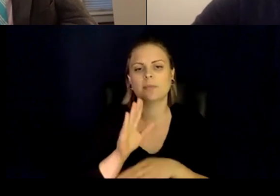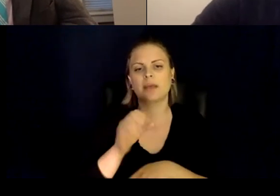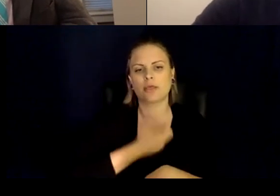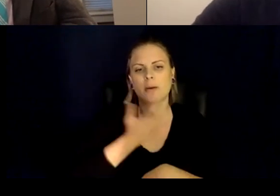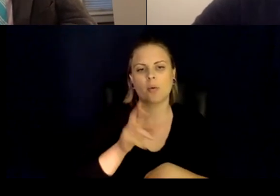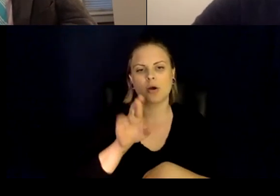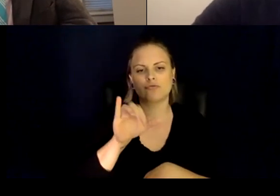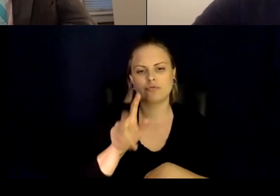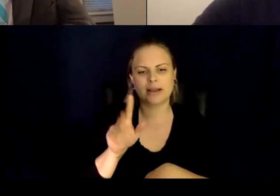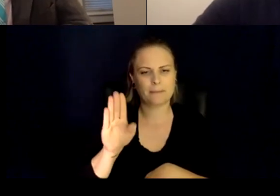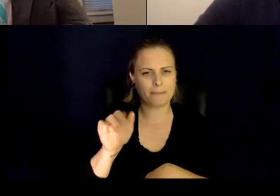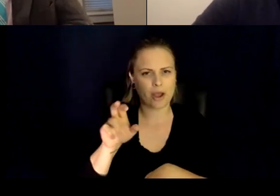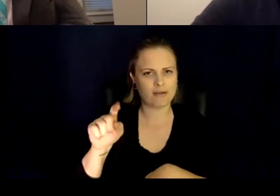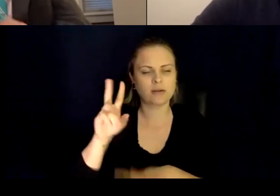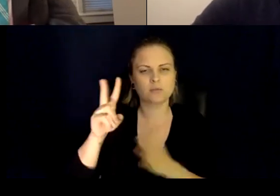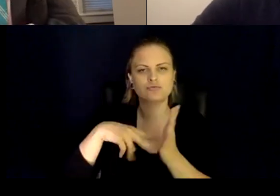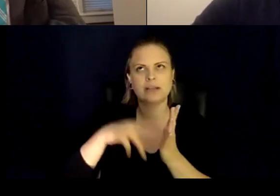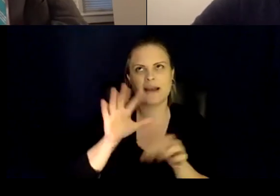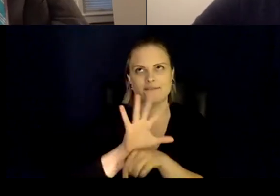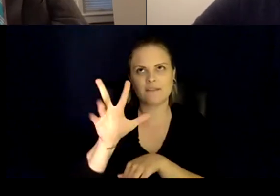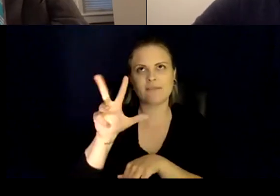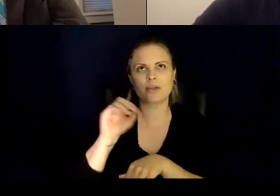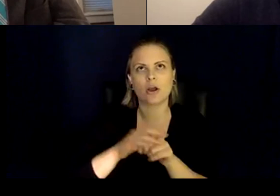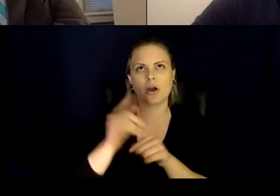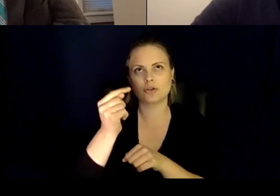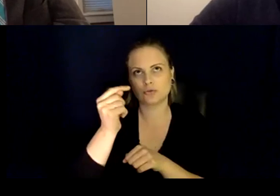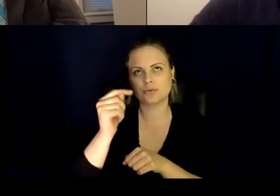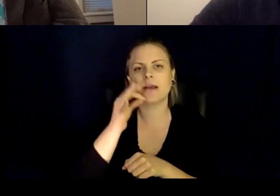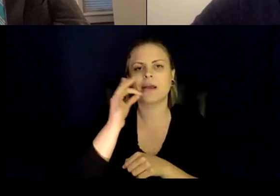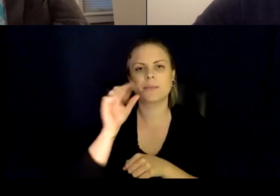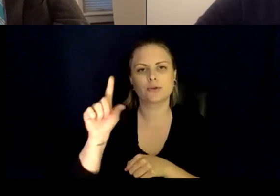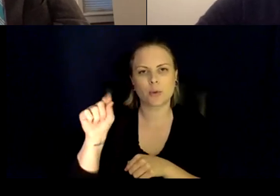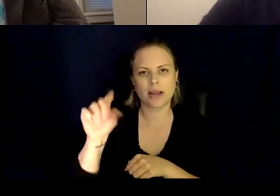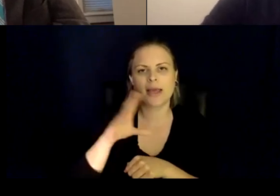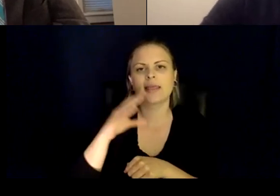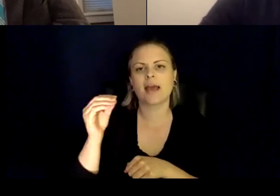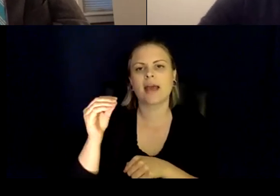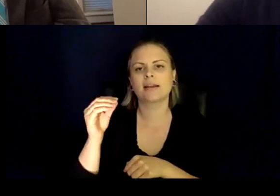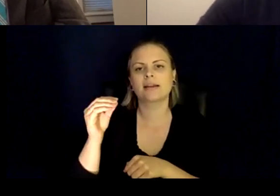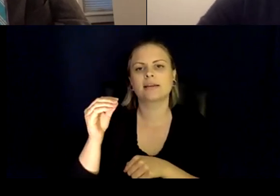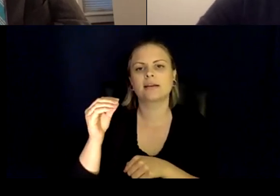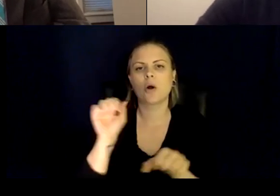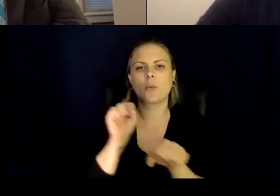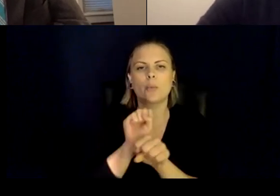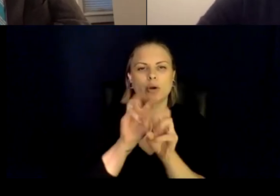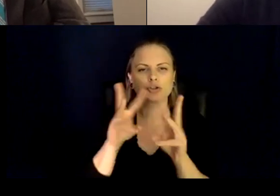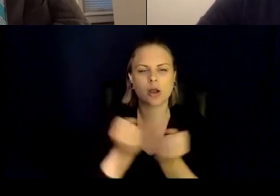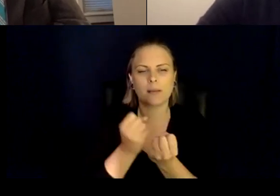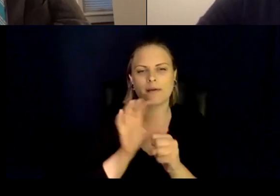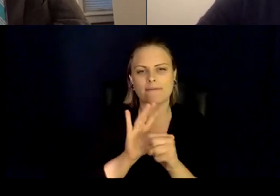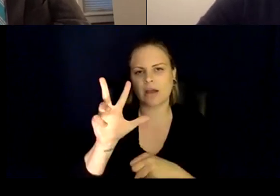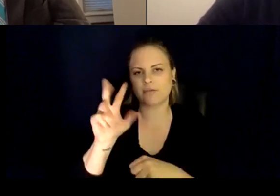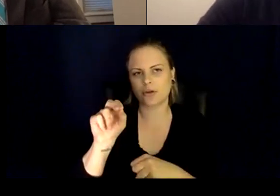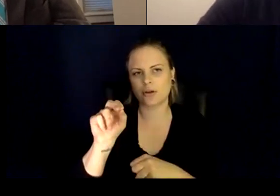giving a reading at 5:30 on Tuesday, April 20th, and a generative workshop at 5:30